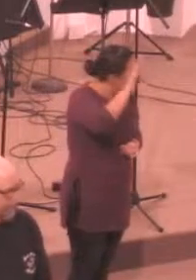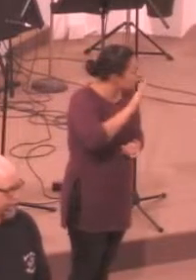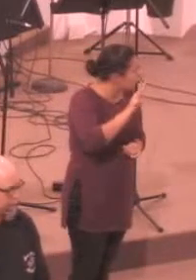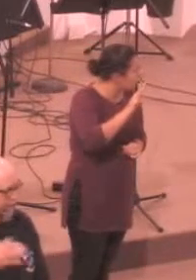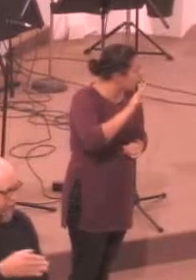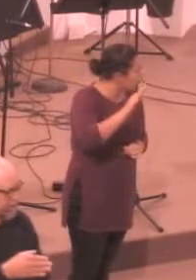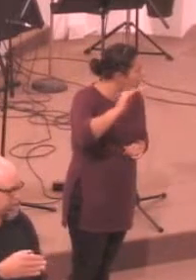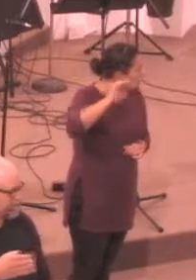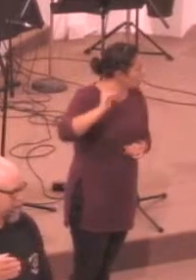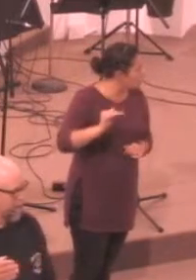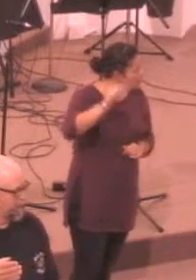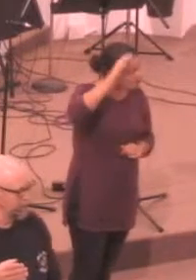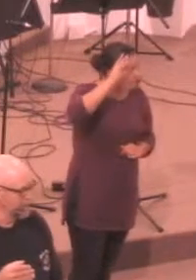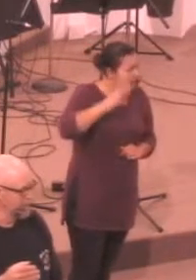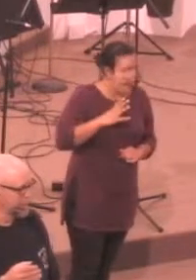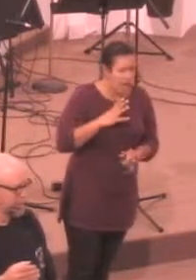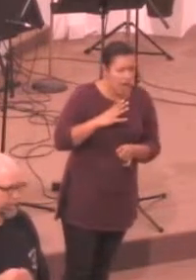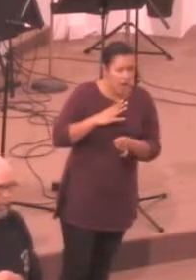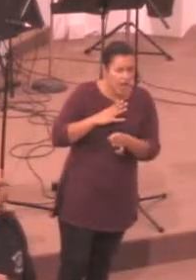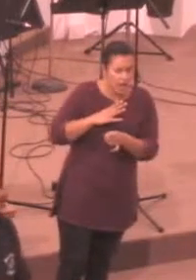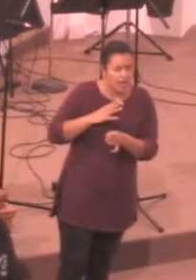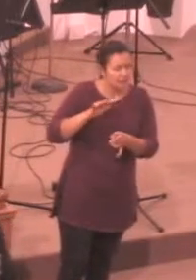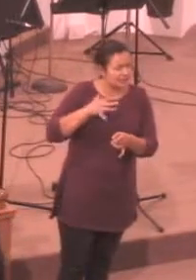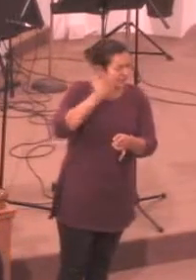Yeah. kind of handsome, huh?